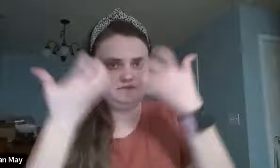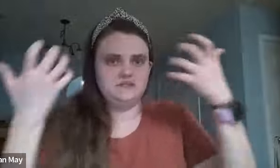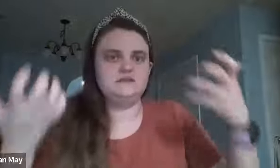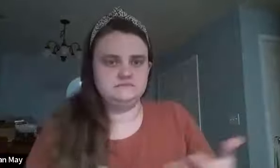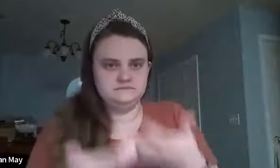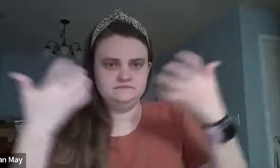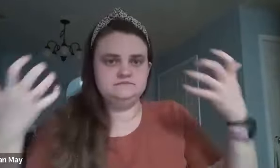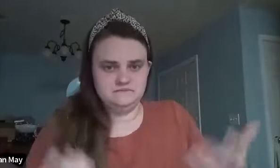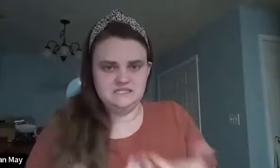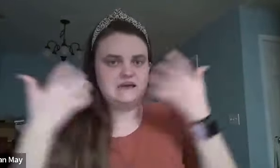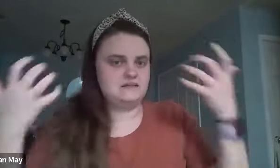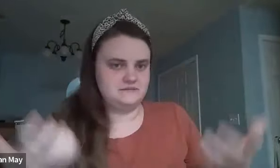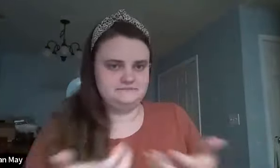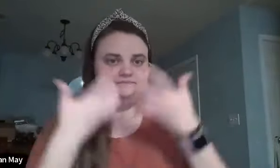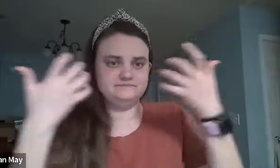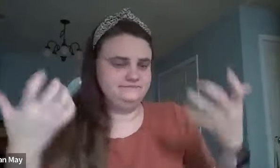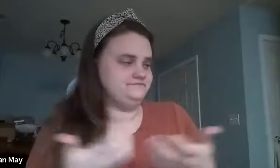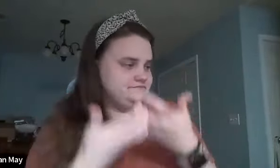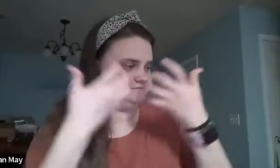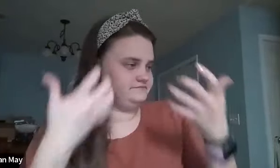lifting. Salad.